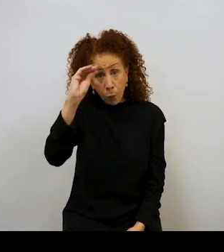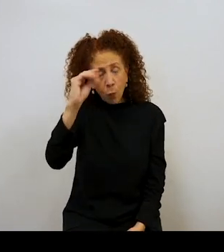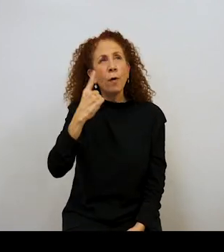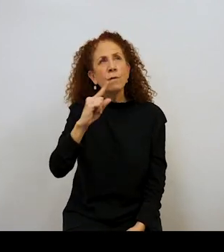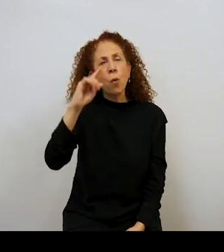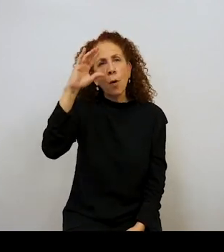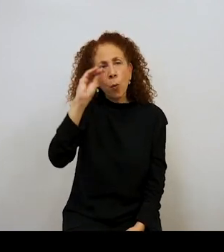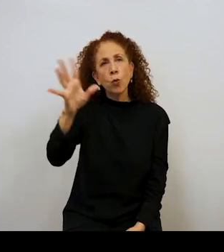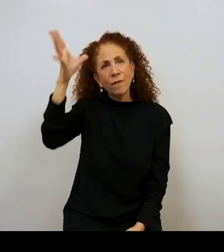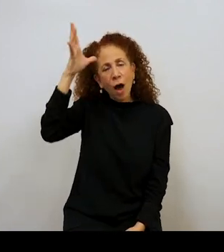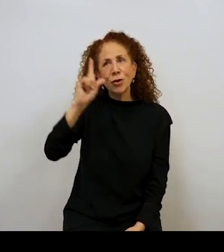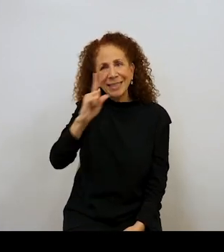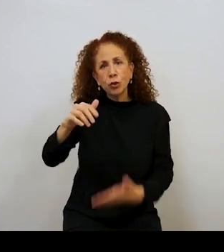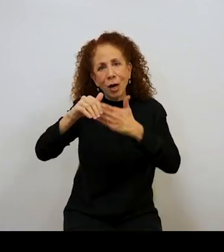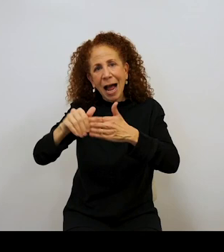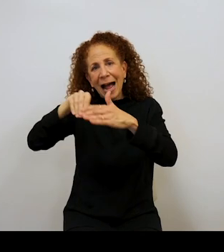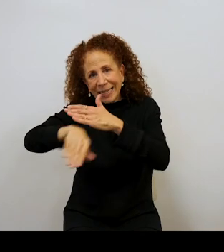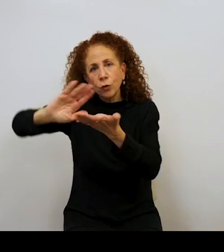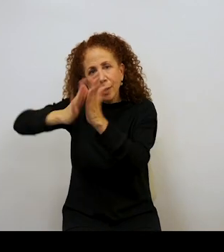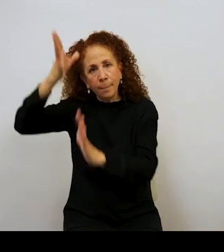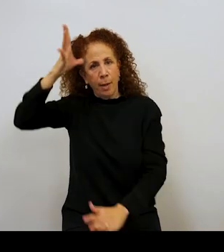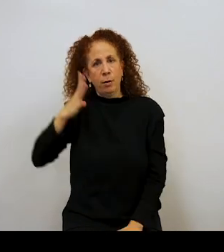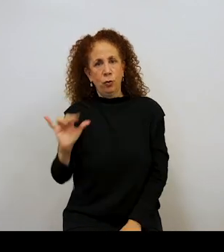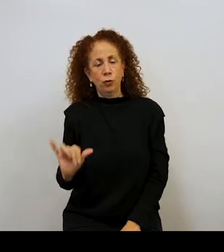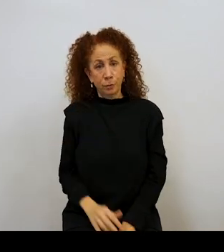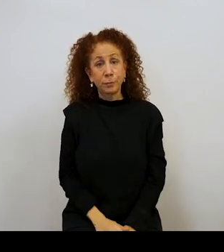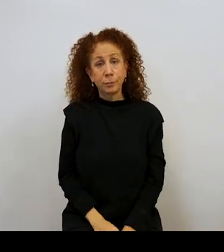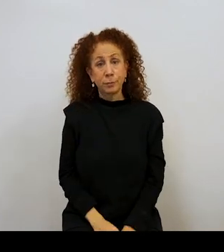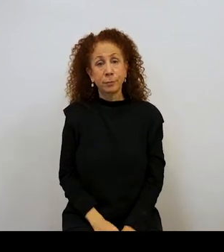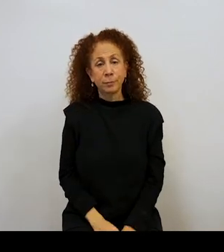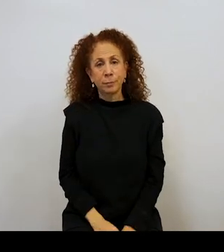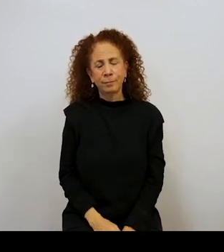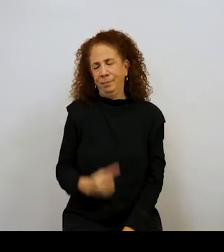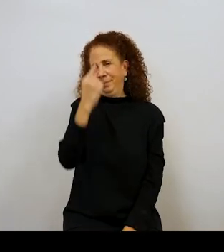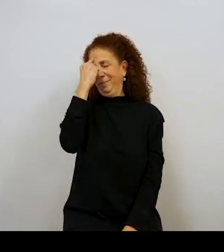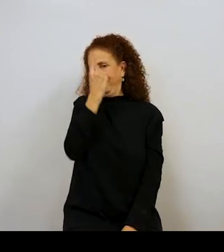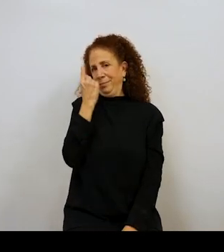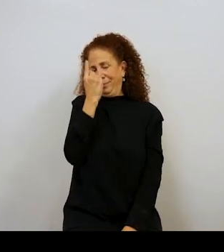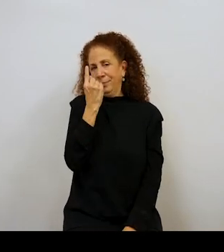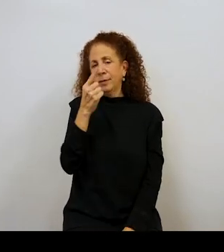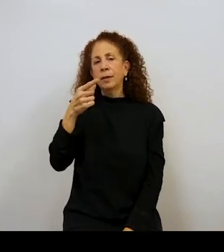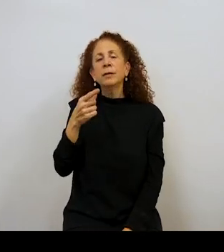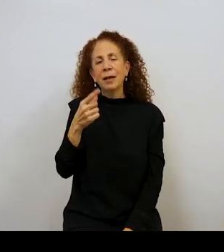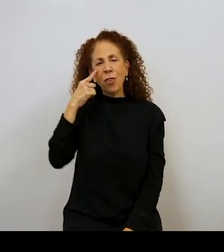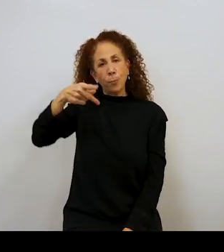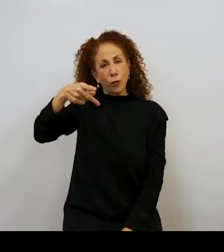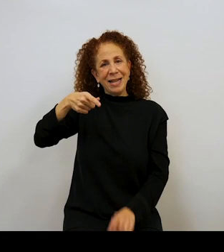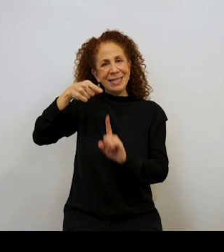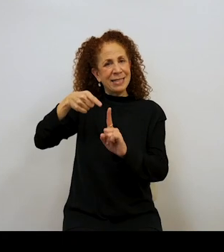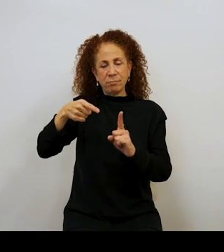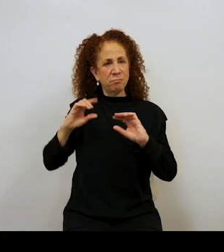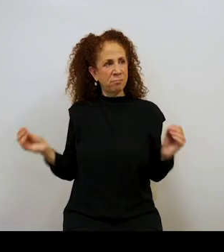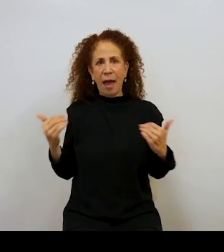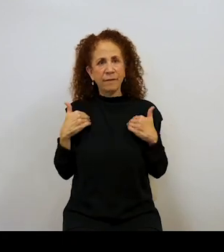boy, your father is your guide into manhood. And so I thought of Berbés as someone who doesn't have